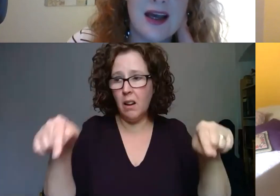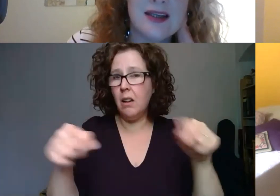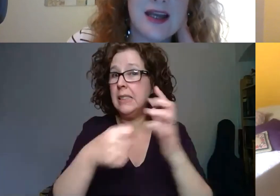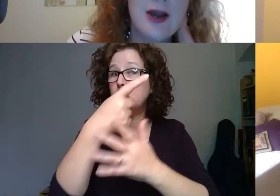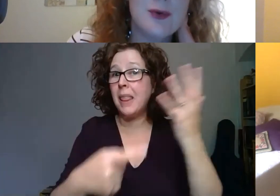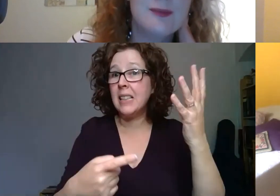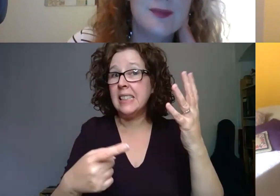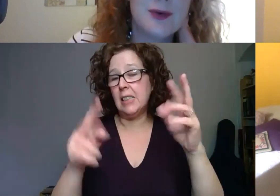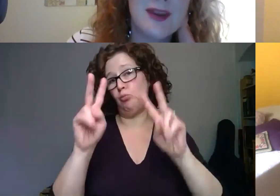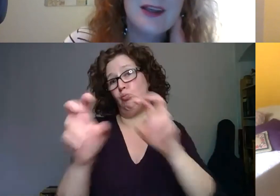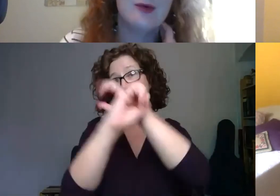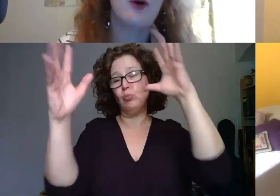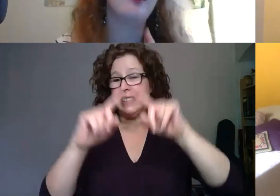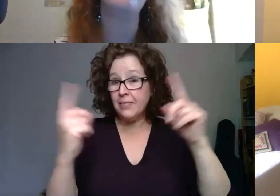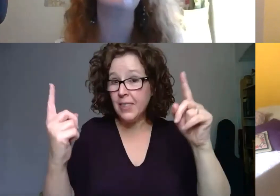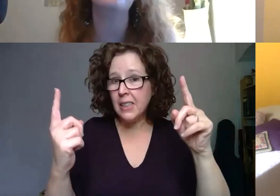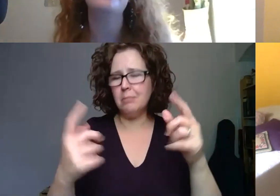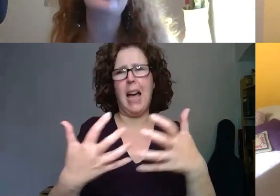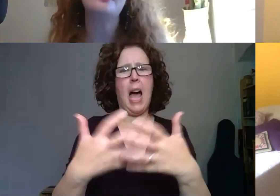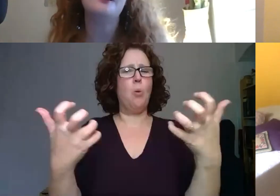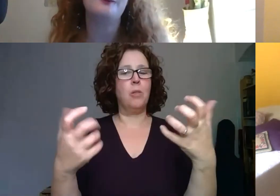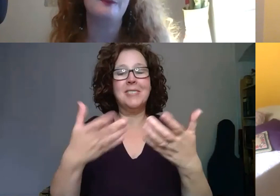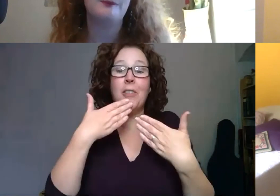differently and how? So thank you, Paula.